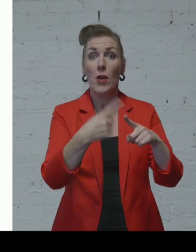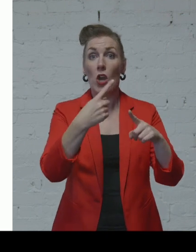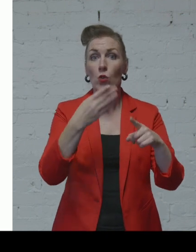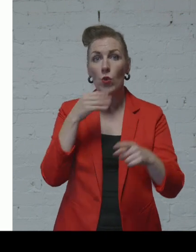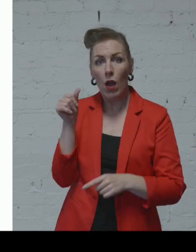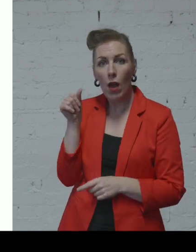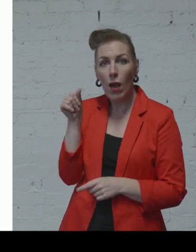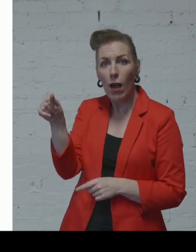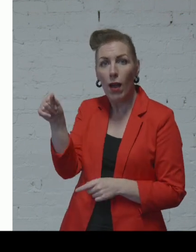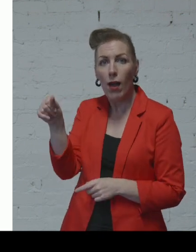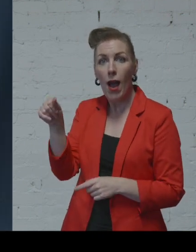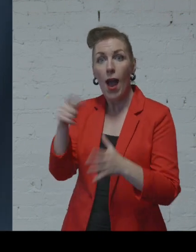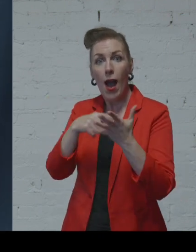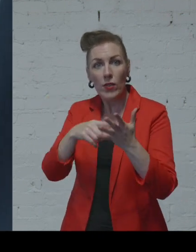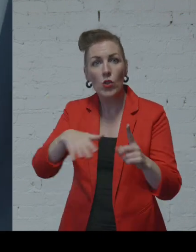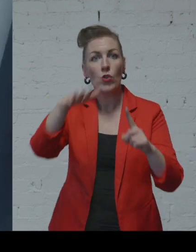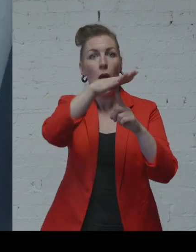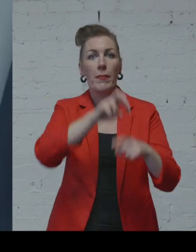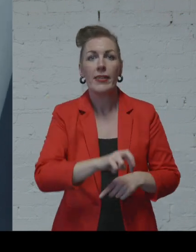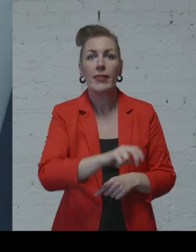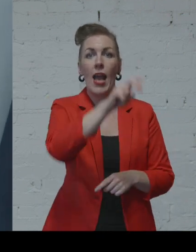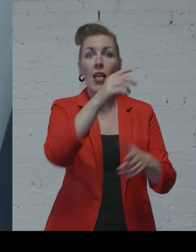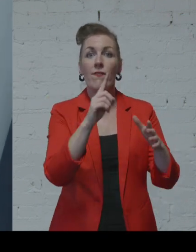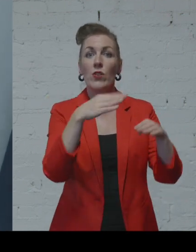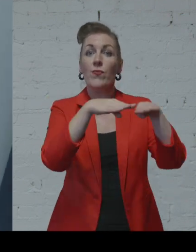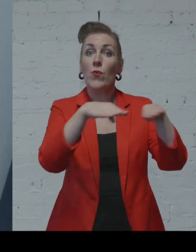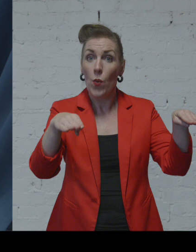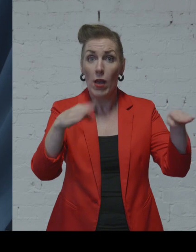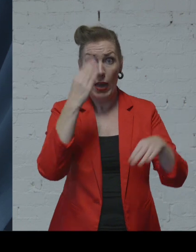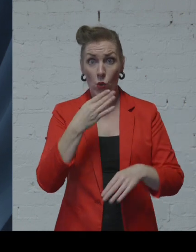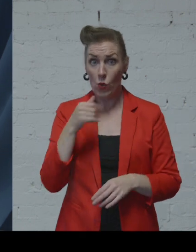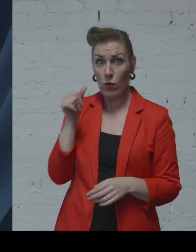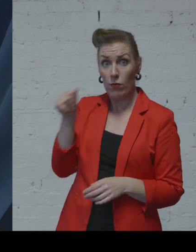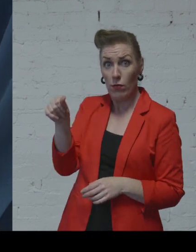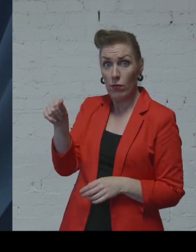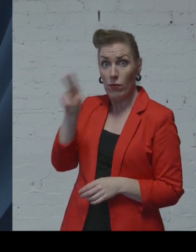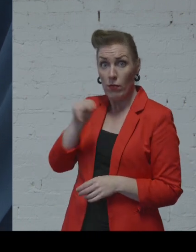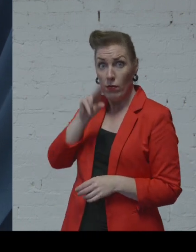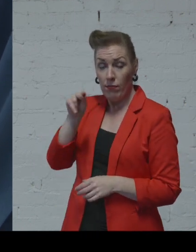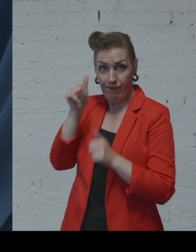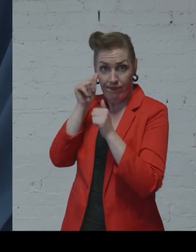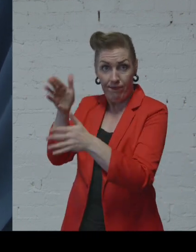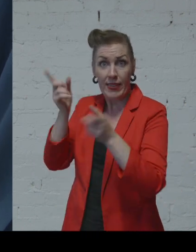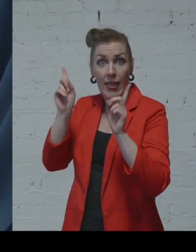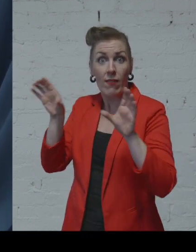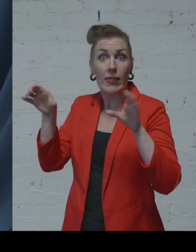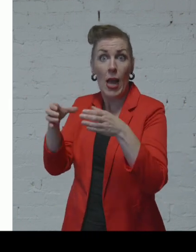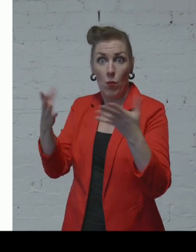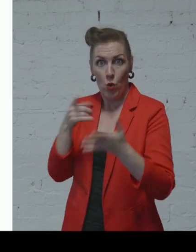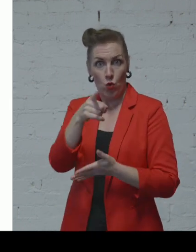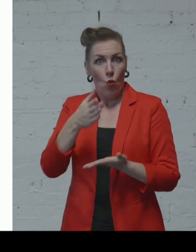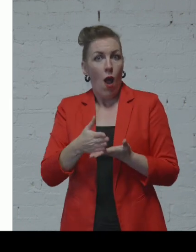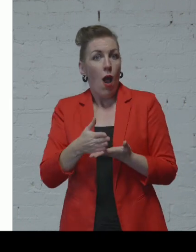intercom system at the top of the stairwell on the first floor. You can use this to let the museum team know where you are.